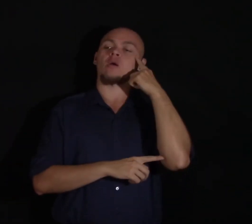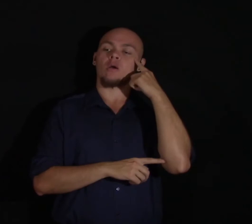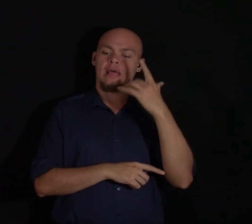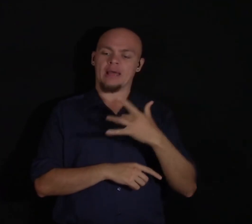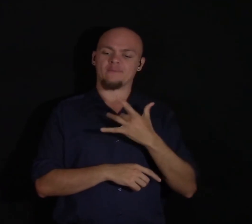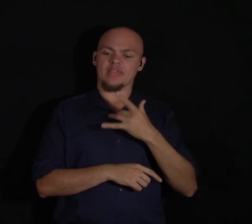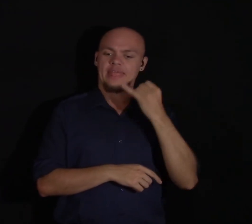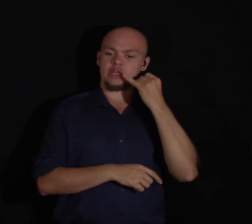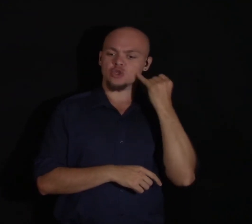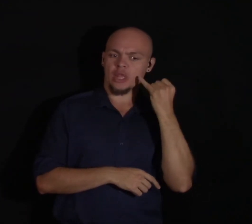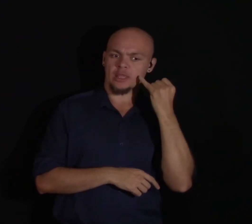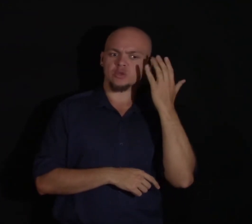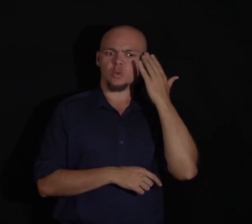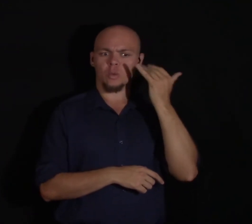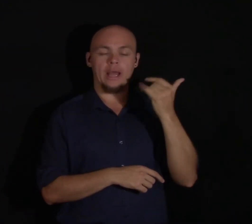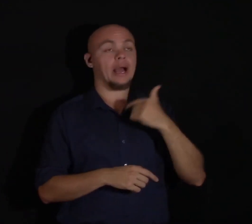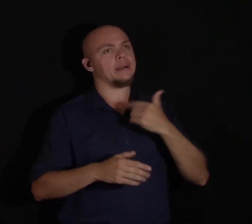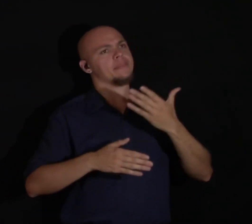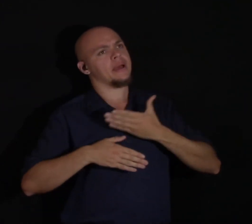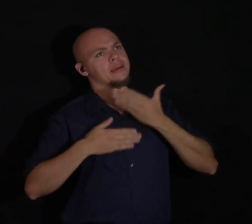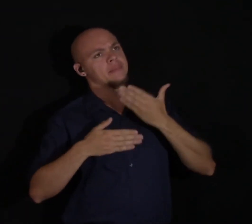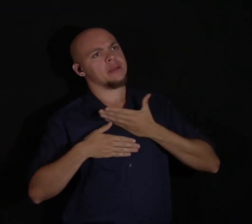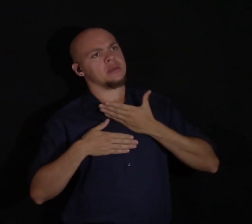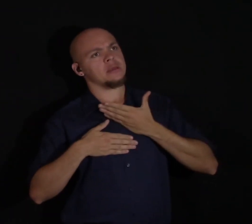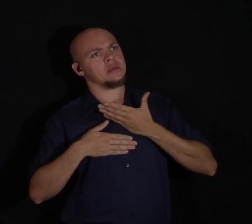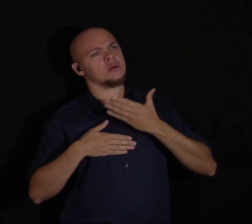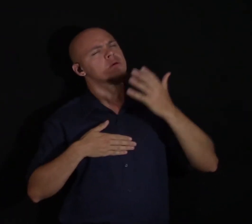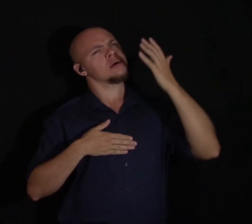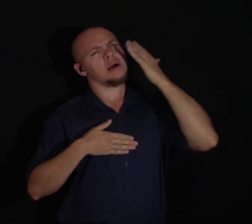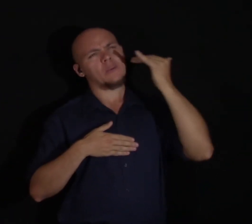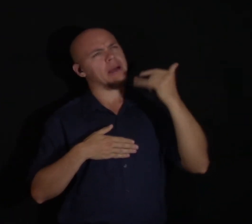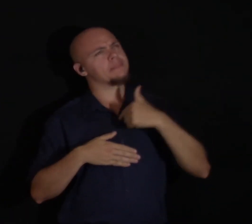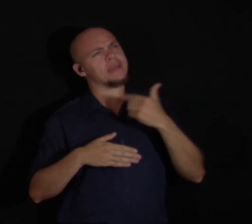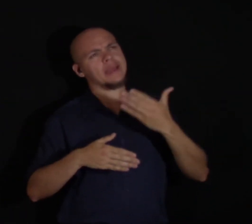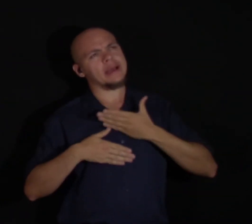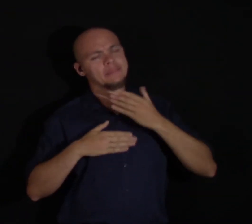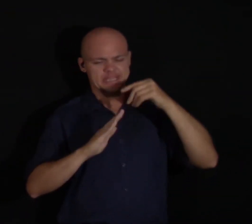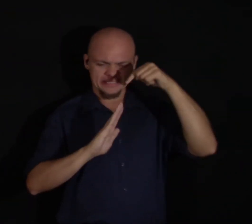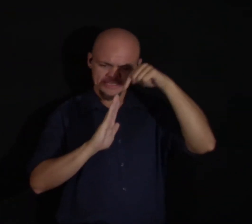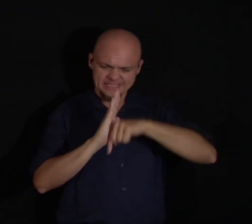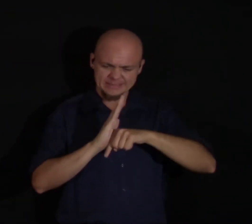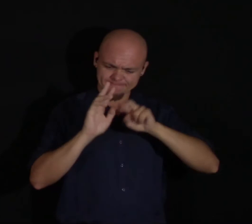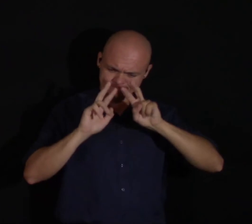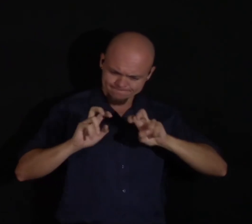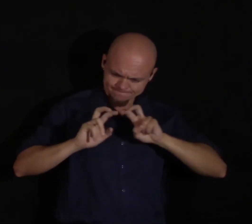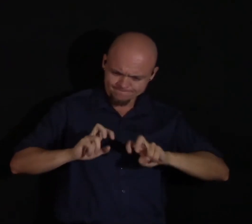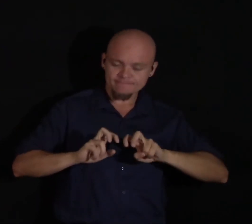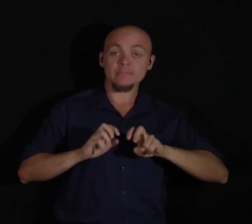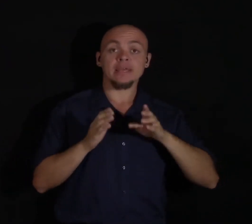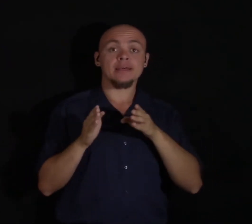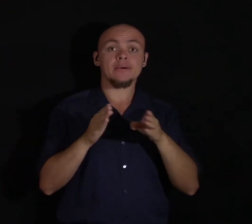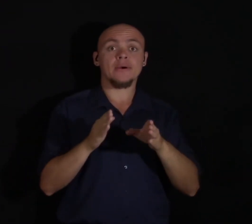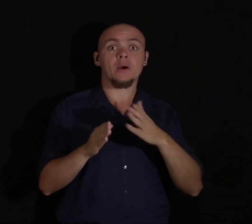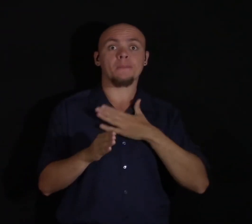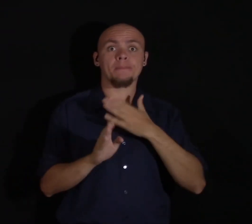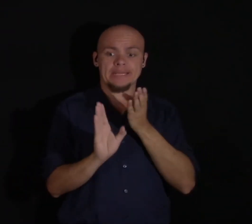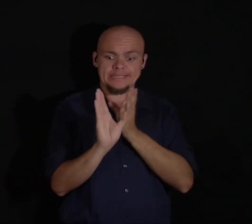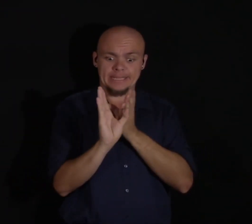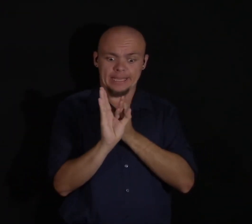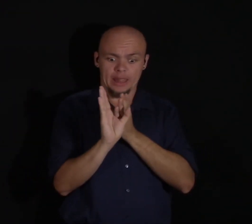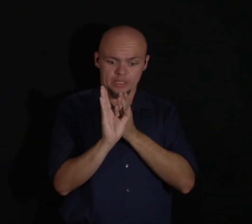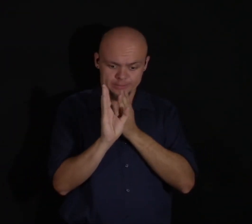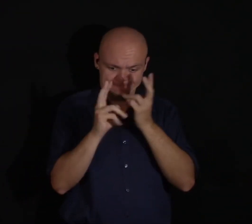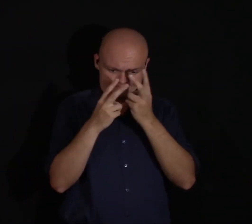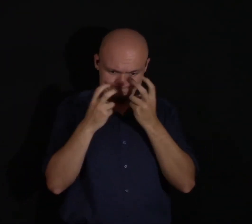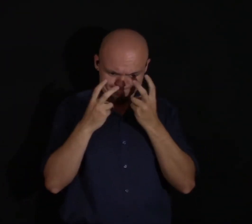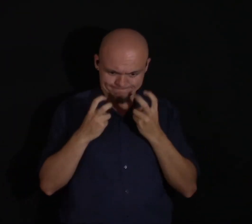feeling jealous. Why? I'm happy. Why am I happy?" And you get into the deep roots of your own emotions and take a walk down the scary road of your own psyche. And